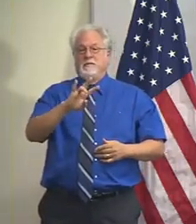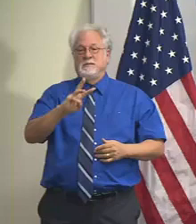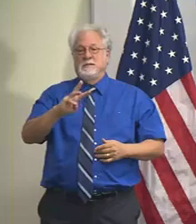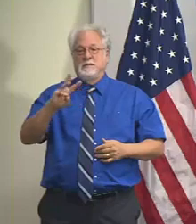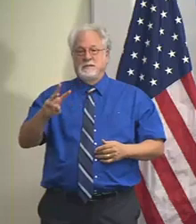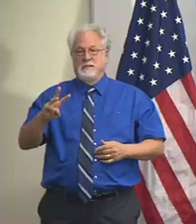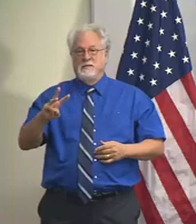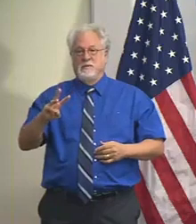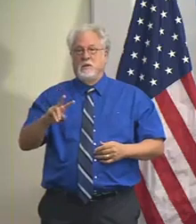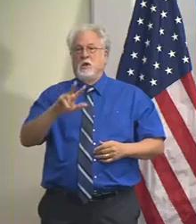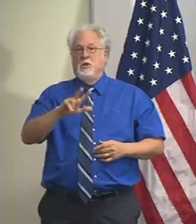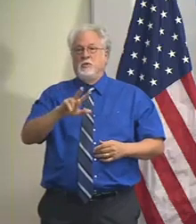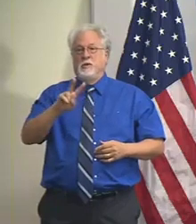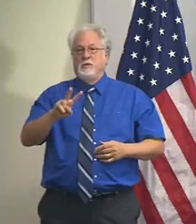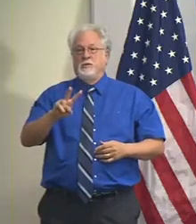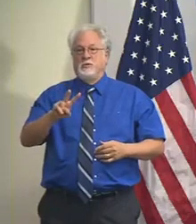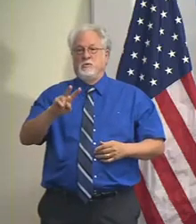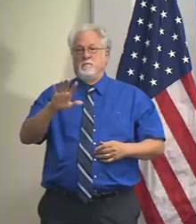888-766-3258.